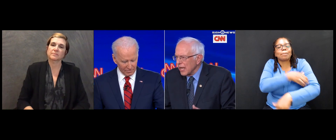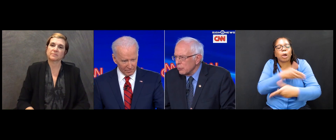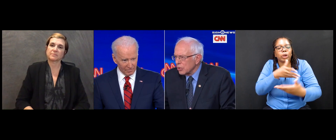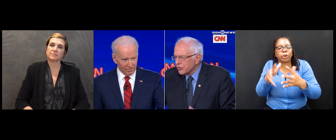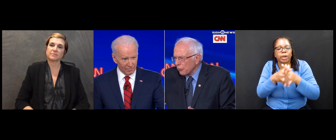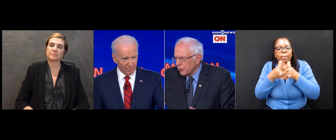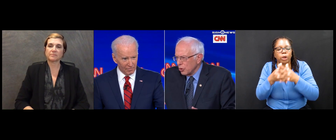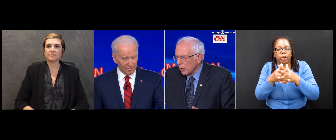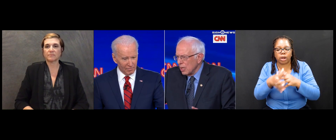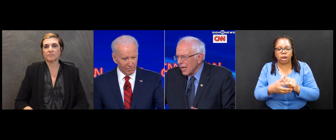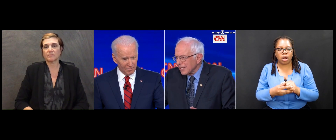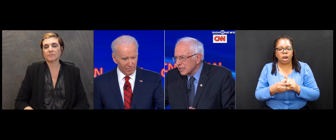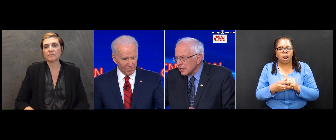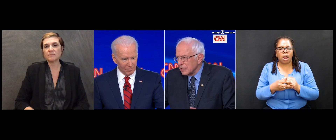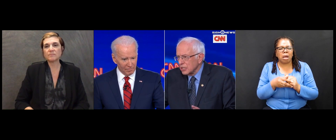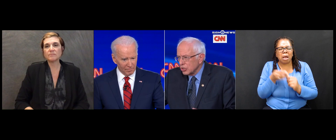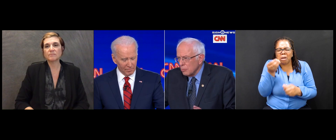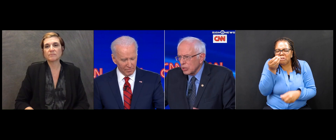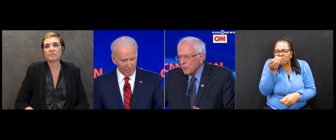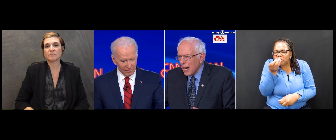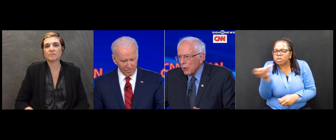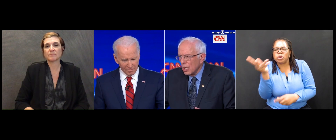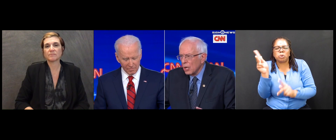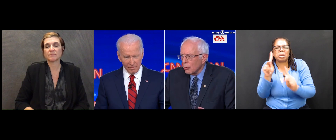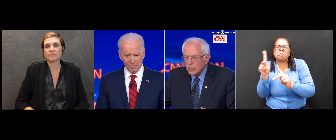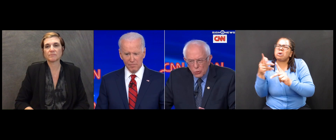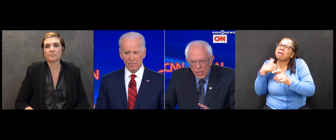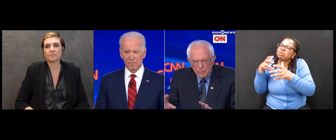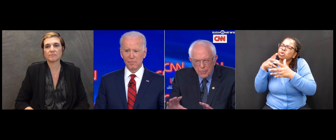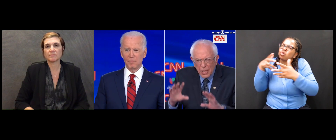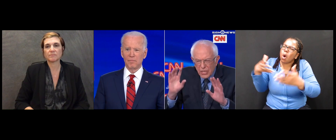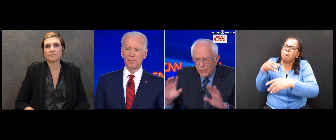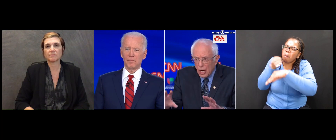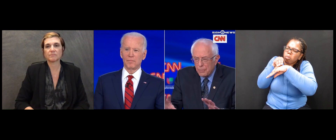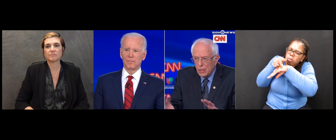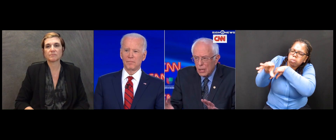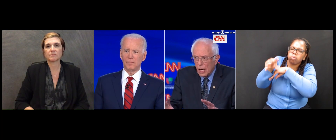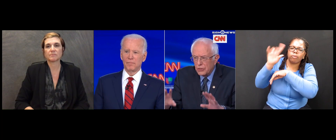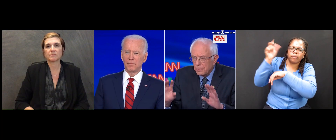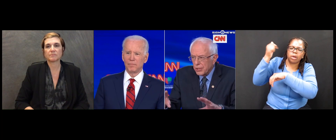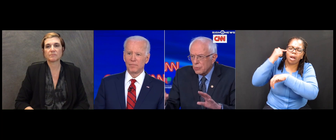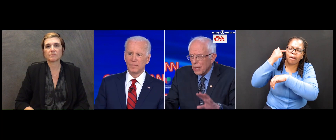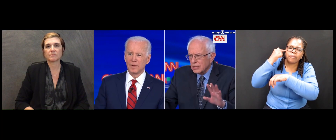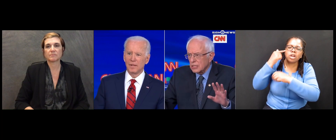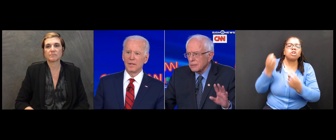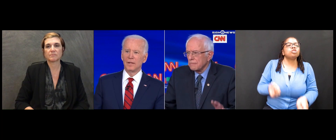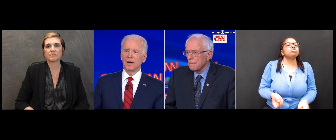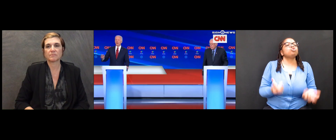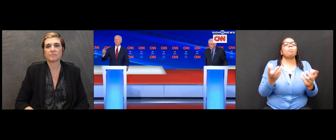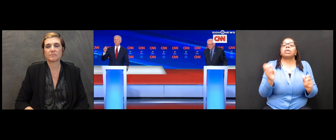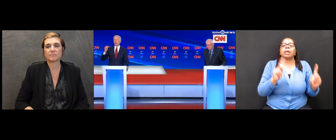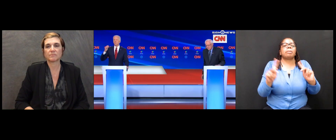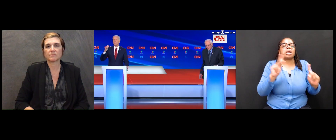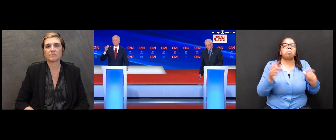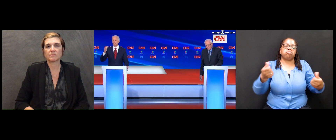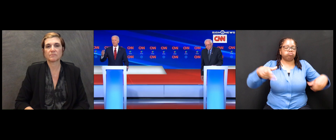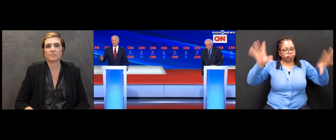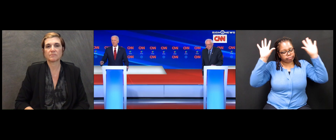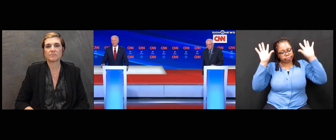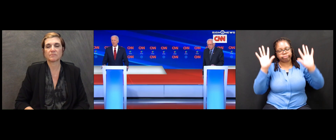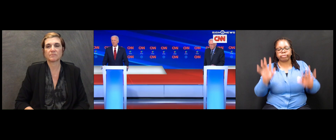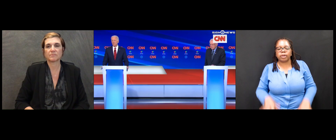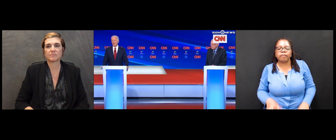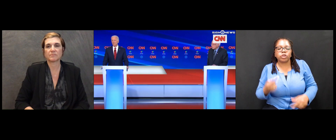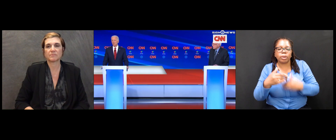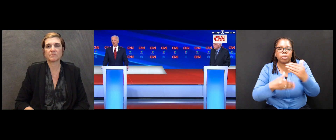we content with so few exercising so much power when so many people have given up on the political process? I proposed a